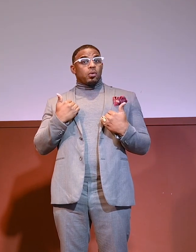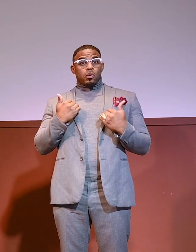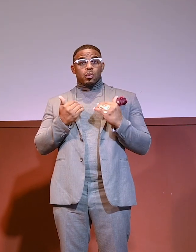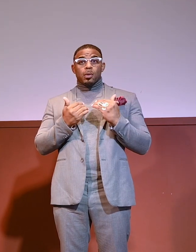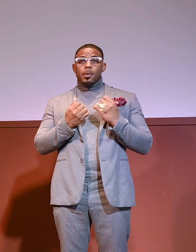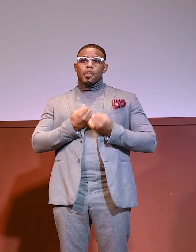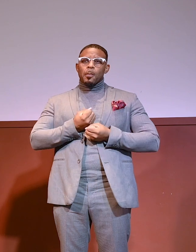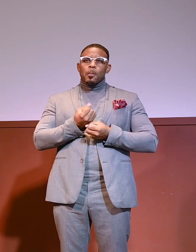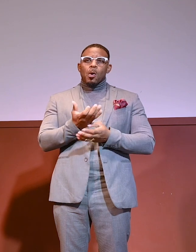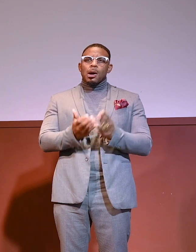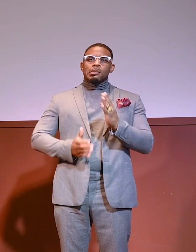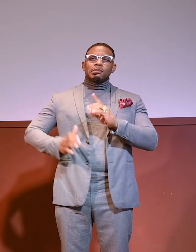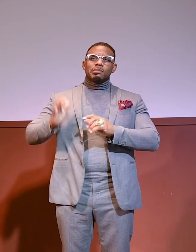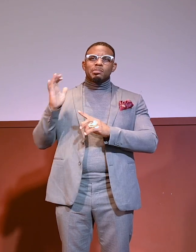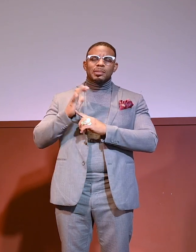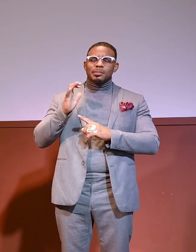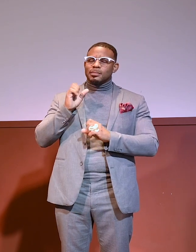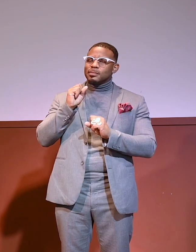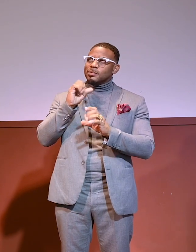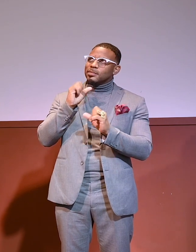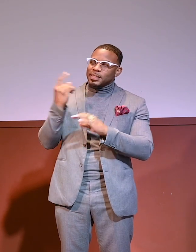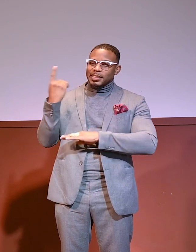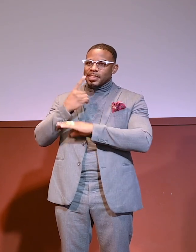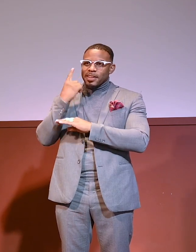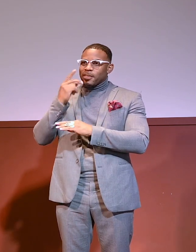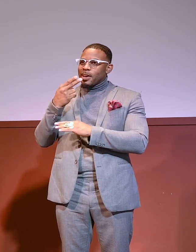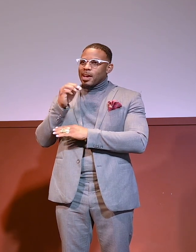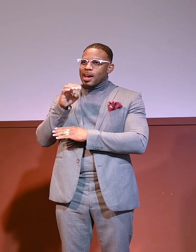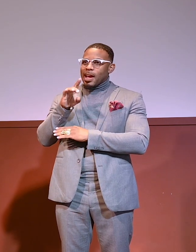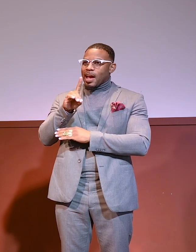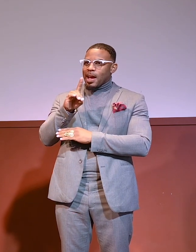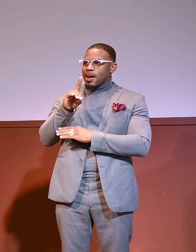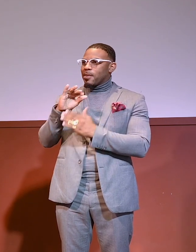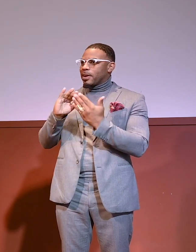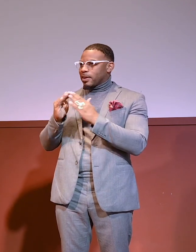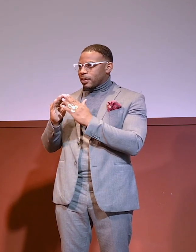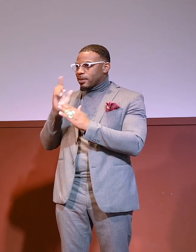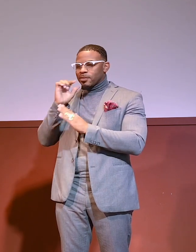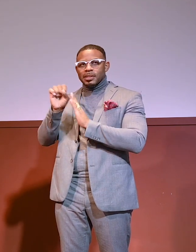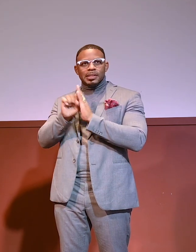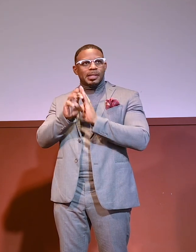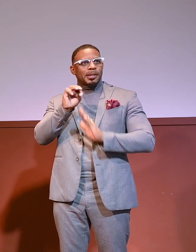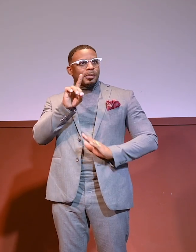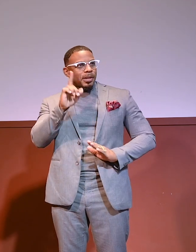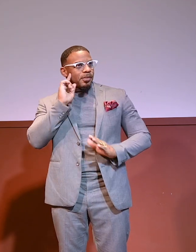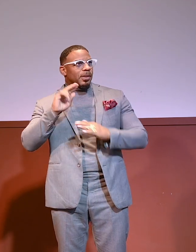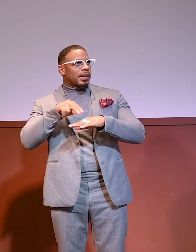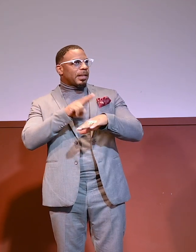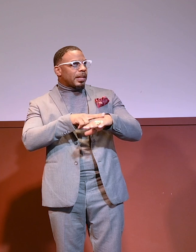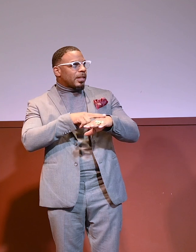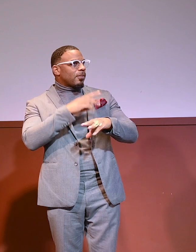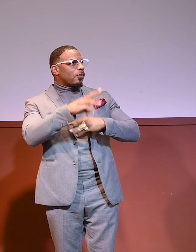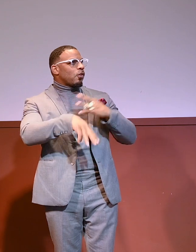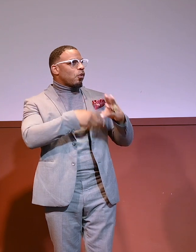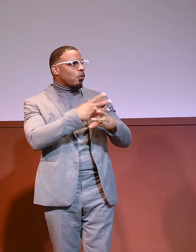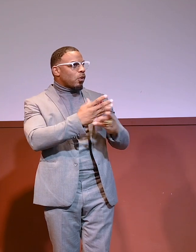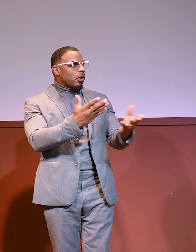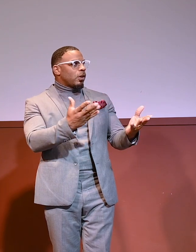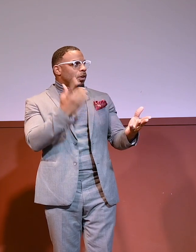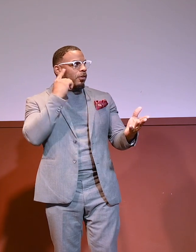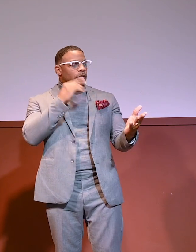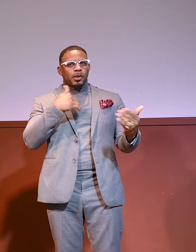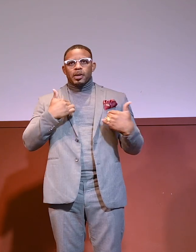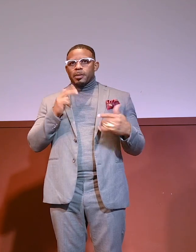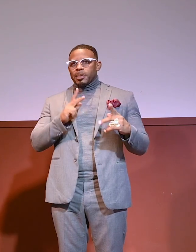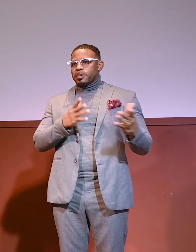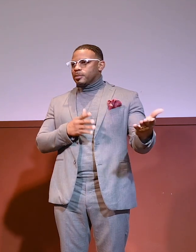Laureate. What a fantastic day for Howard County, for the state of Maryland, for our nation, for our world, and for